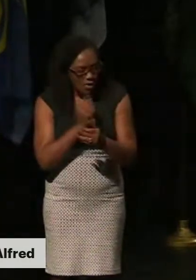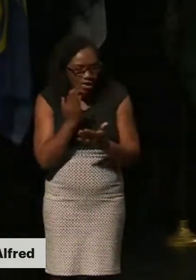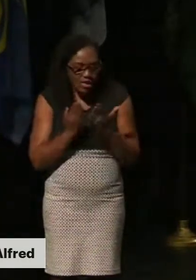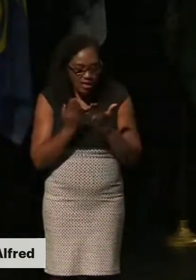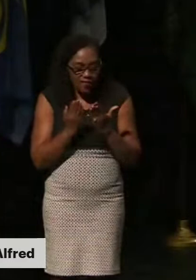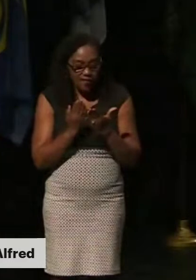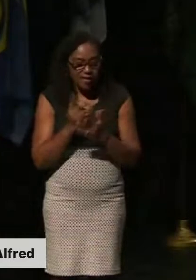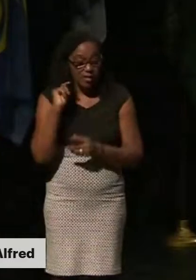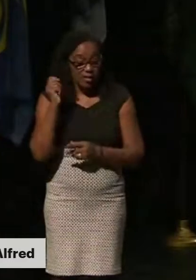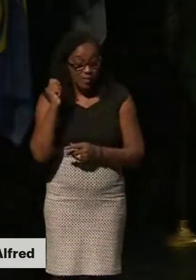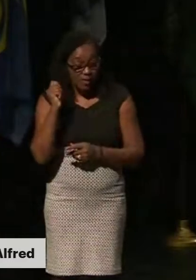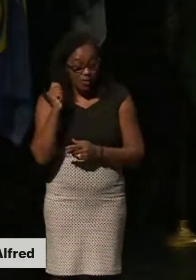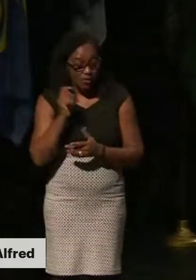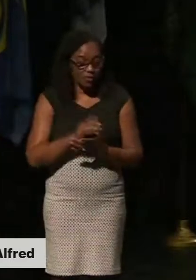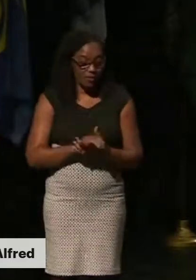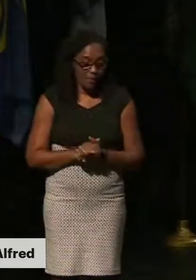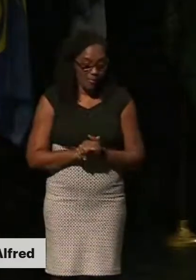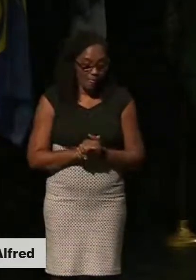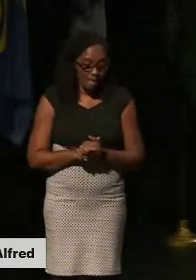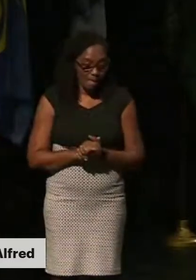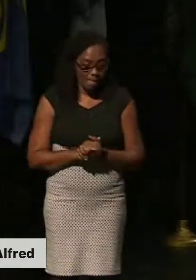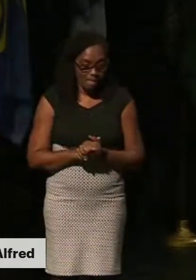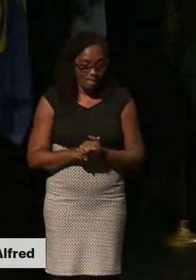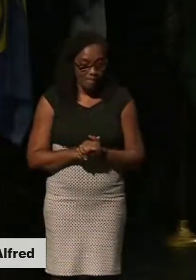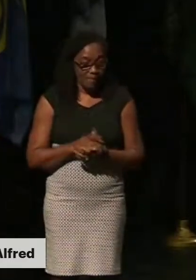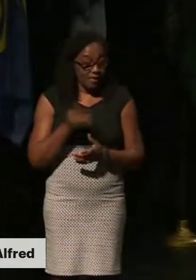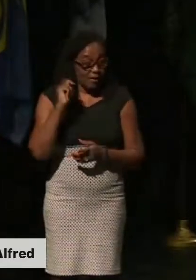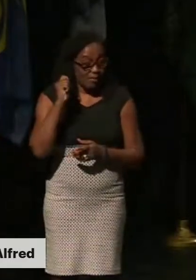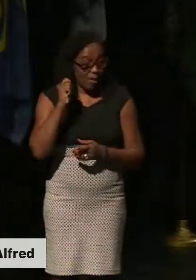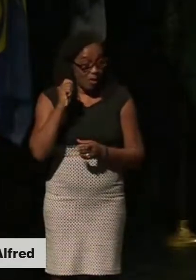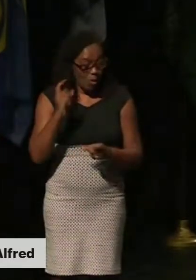won Tobago Band of the Year 10 times.